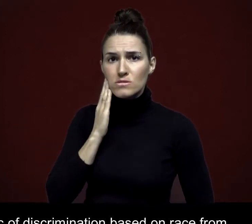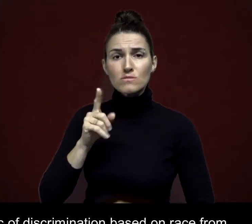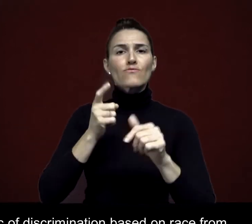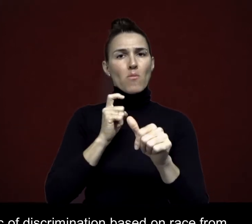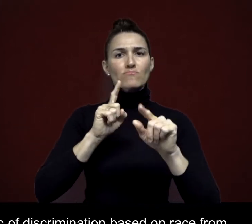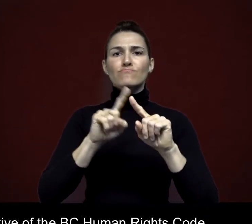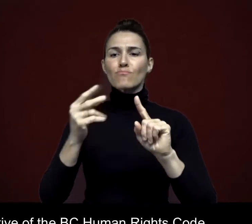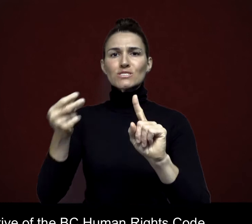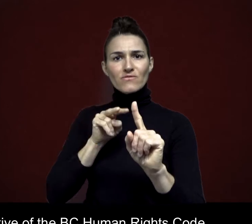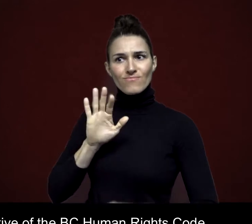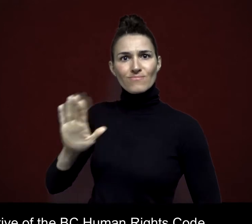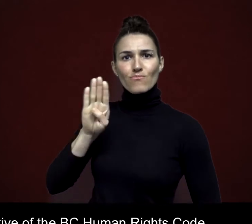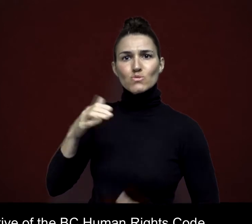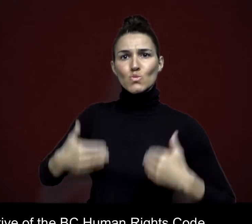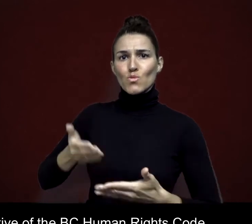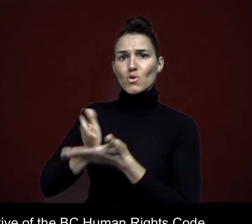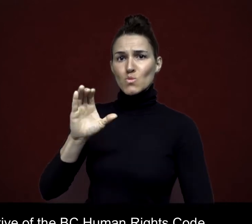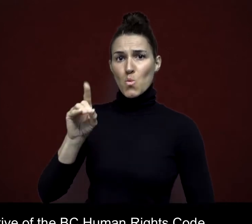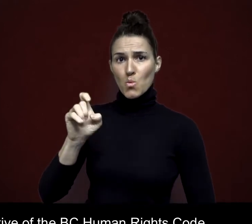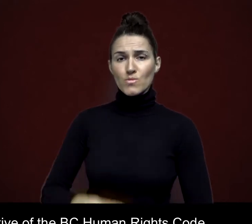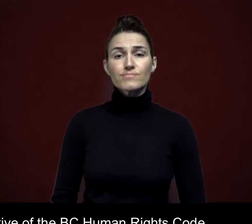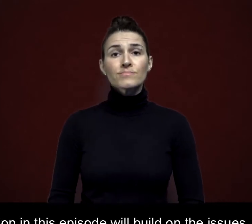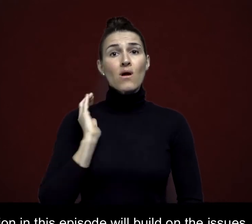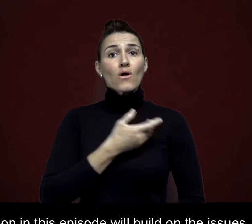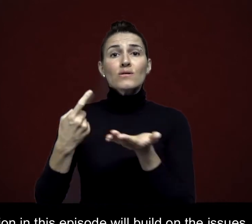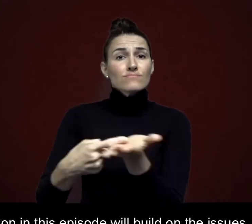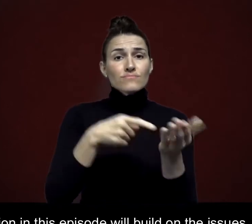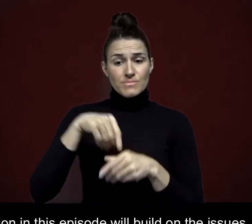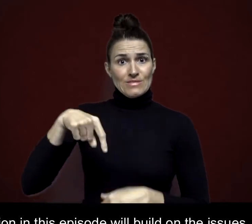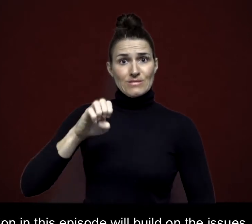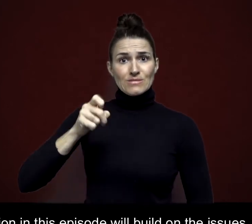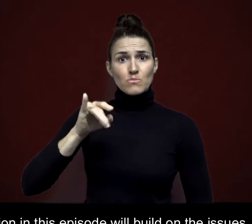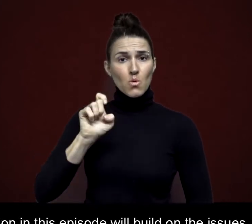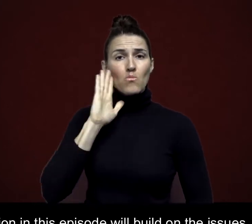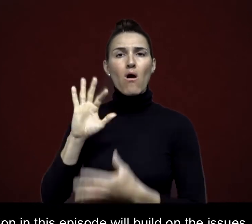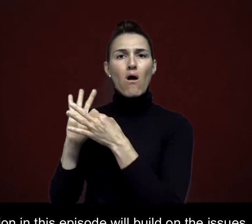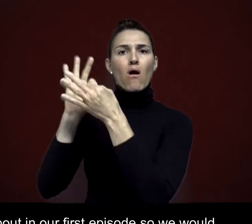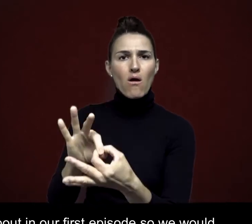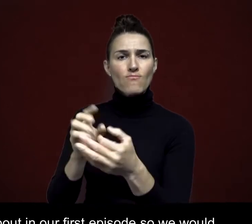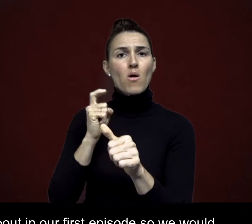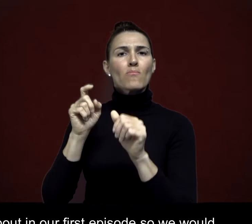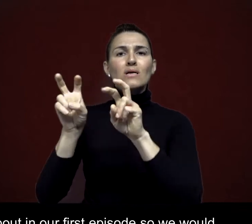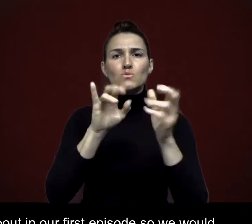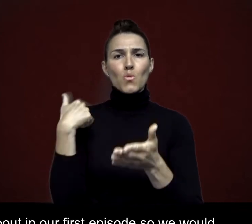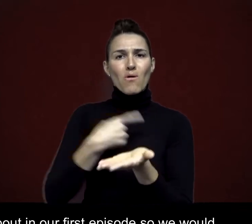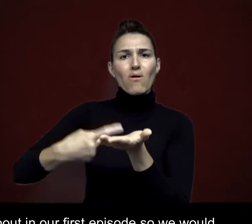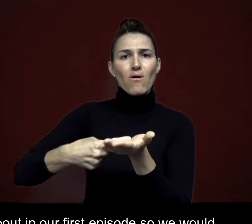race from the perspective of the BC Human Rights Code. Our discussion in this episode will build on the issues we talked about in our first episode, so